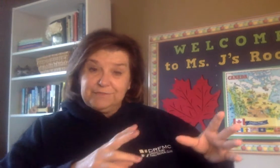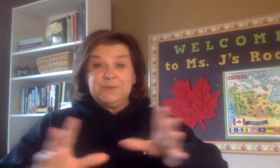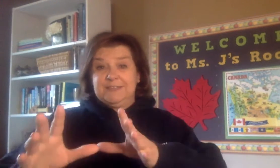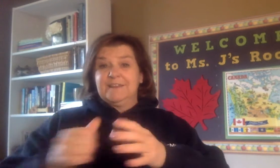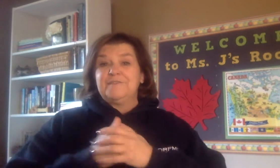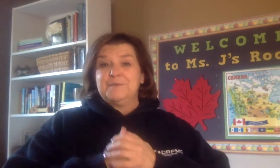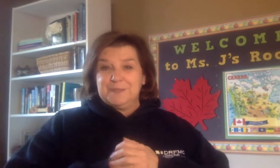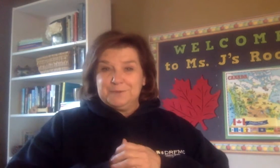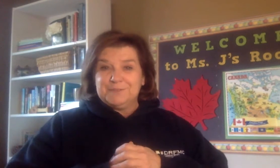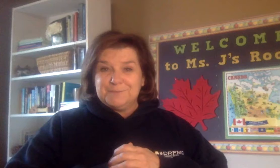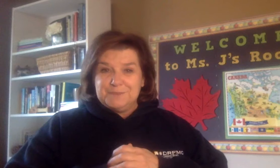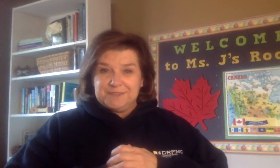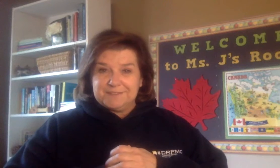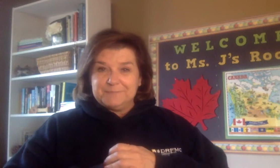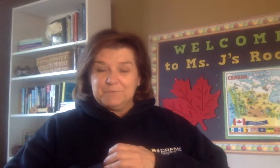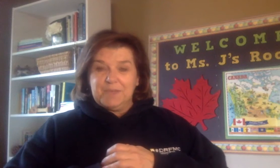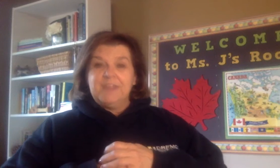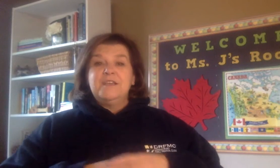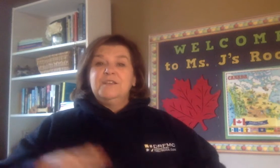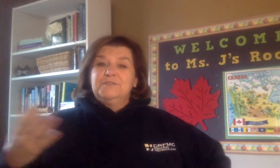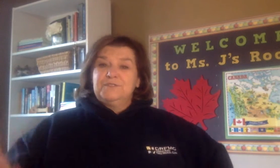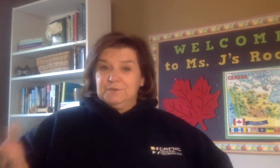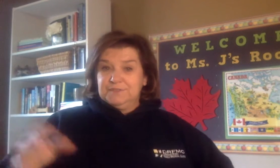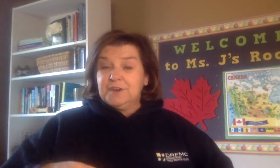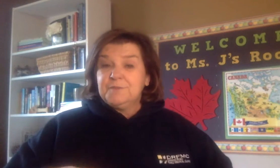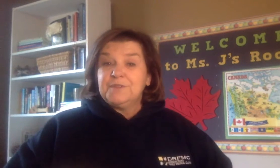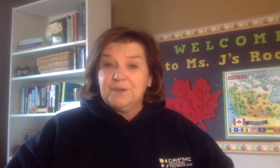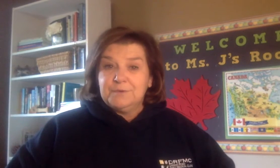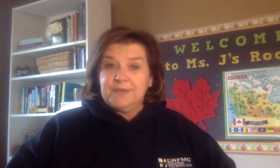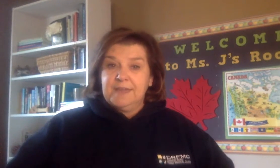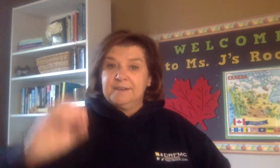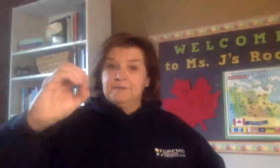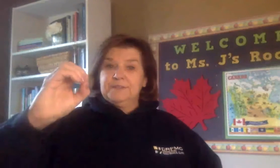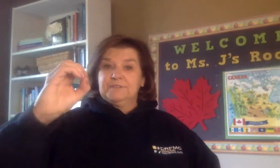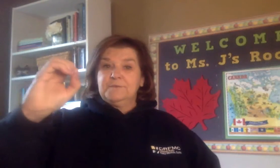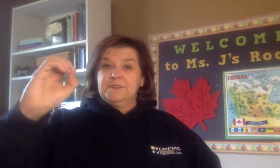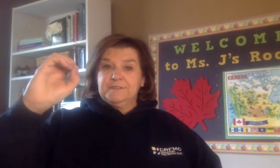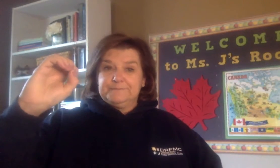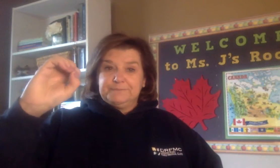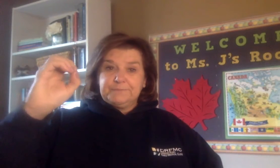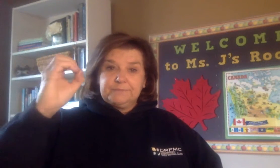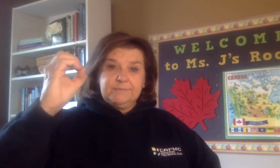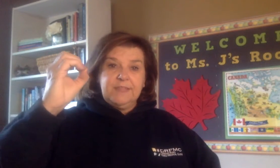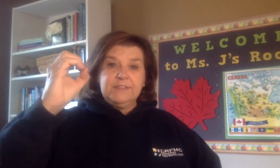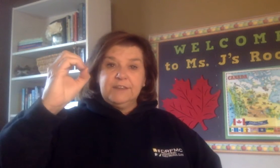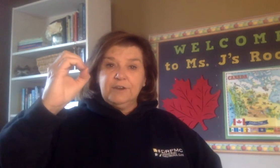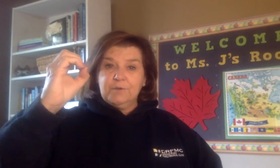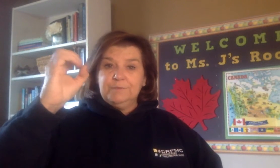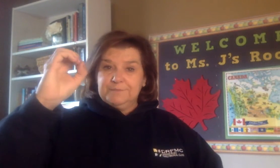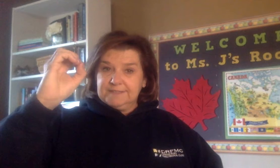fluently enough that we can put it to music. Okay, so starting with O Canada, we start with the letter O. That's like if